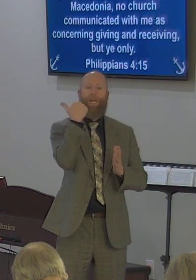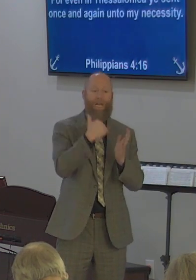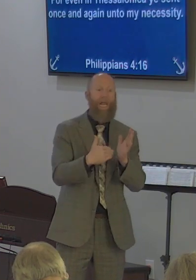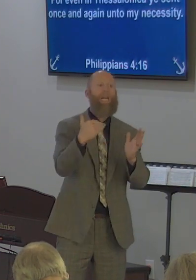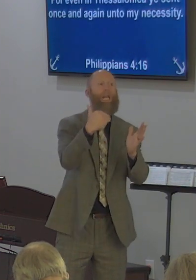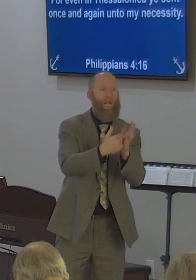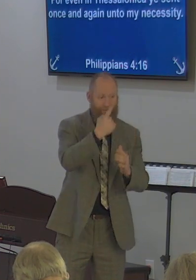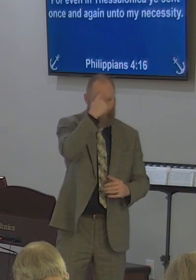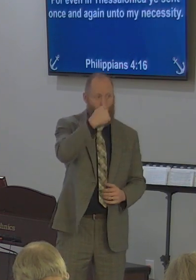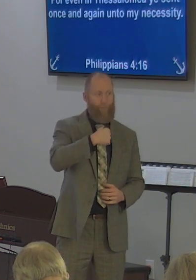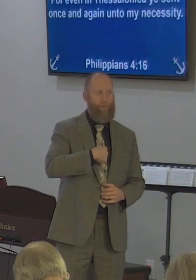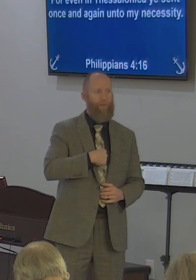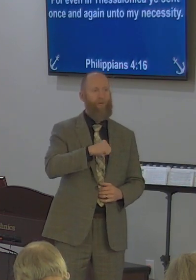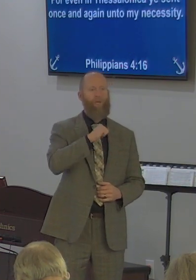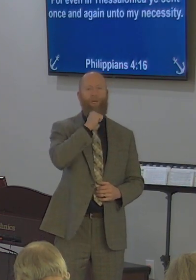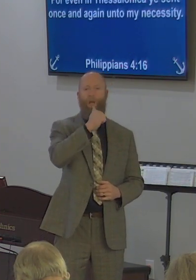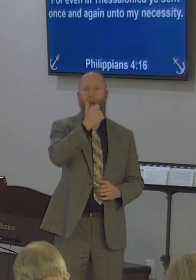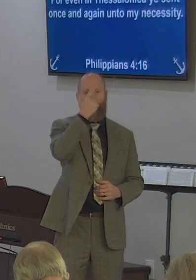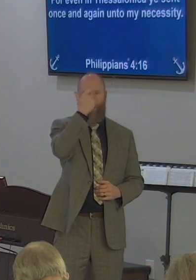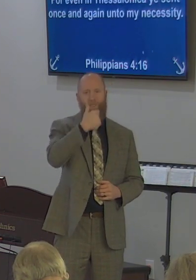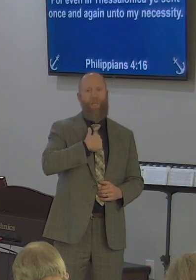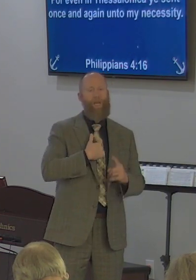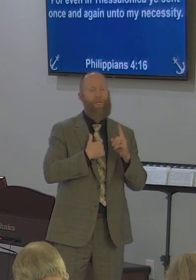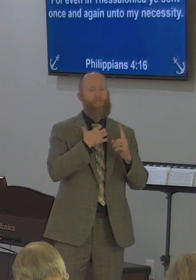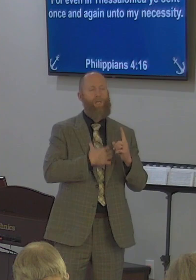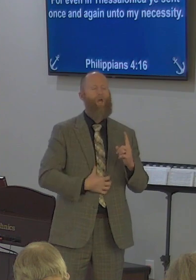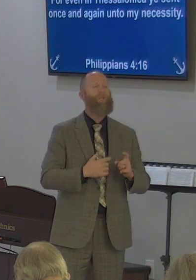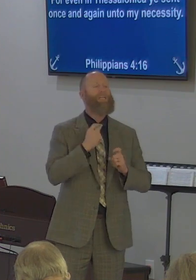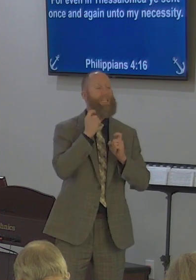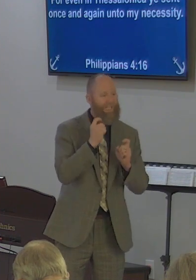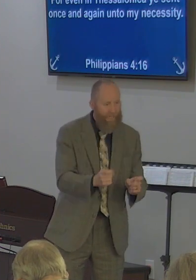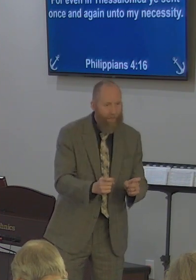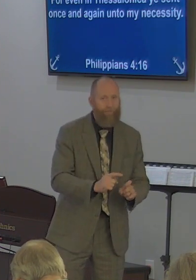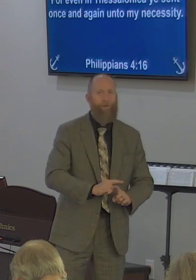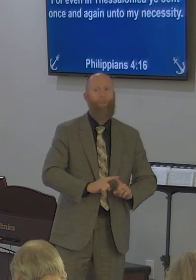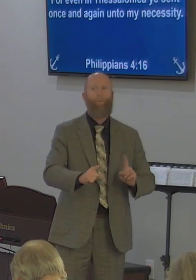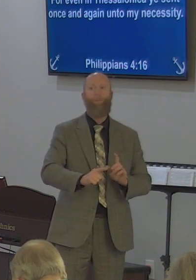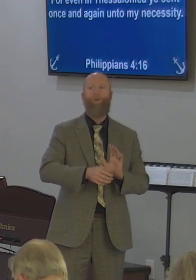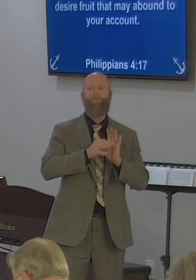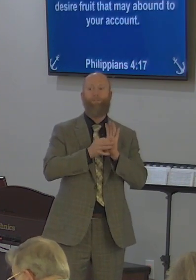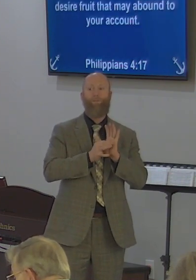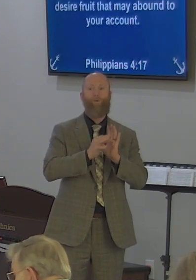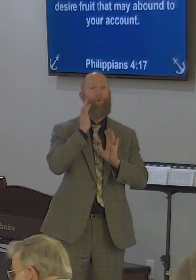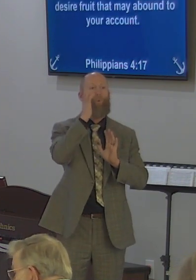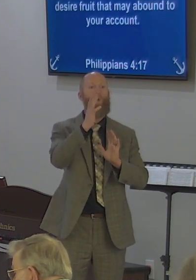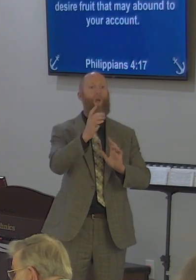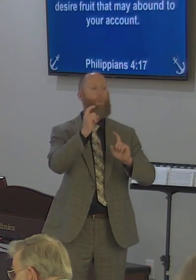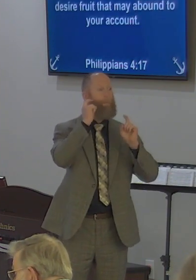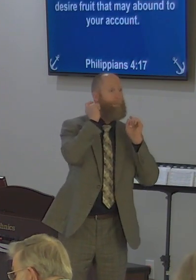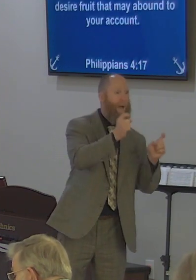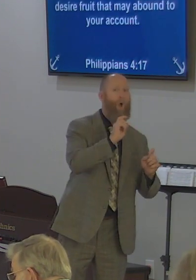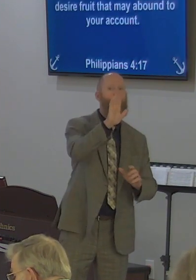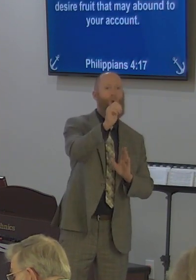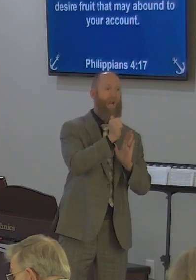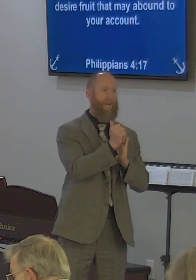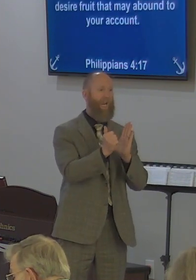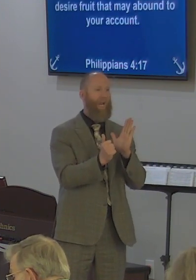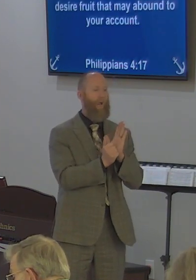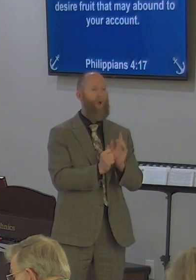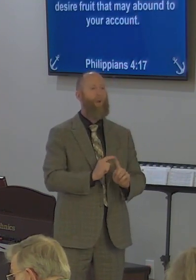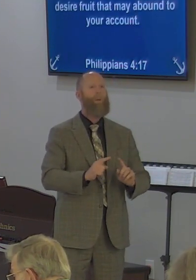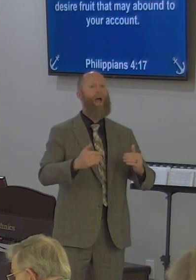necessity, not because I desire a gift, but I desire fruit that may abound to your account. But I have